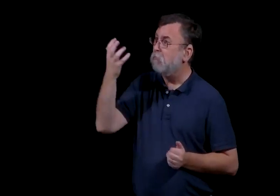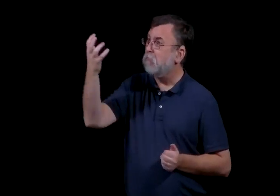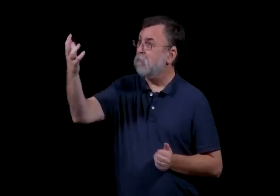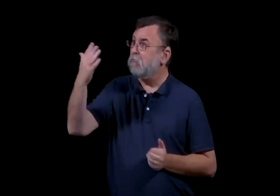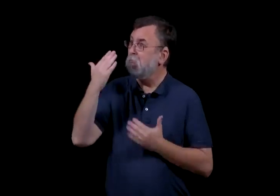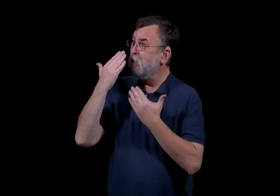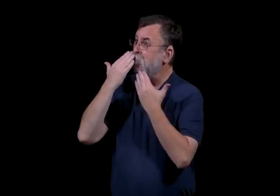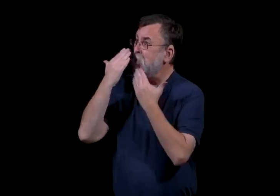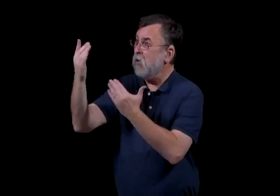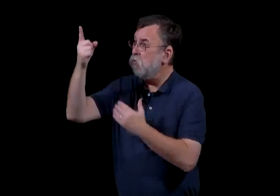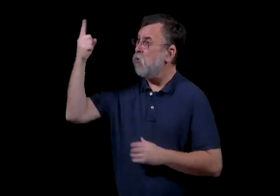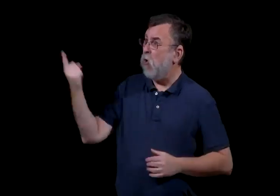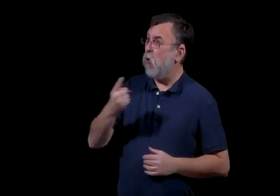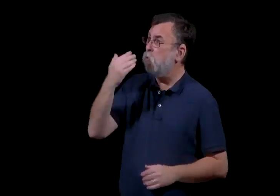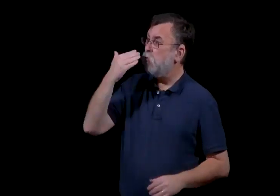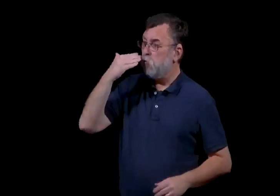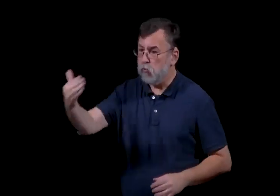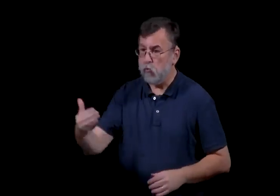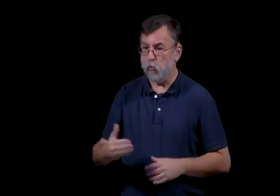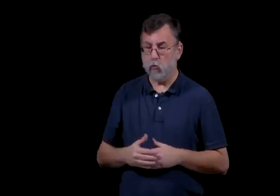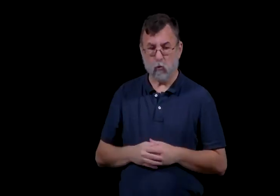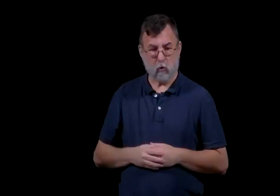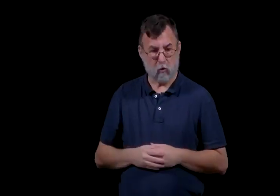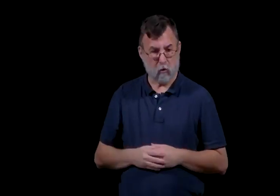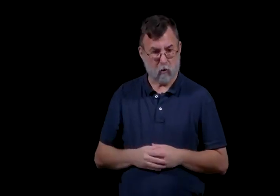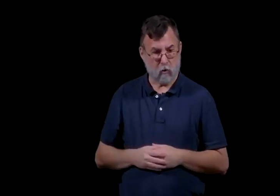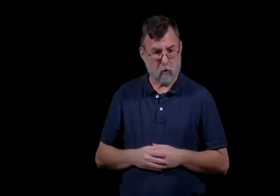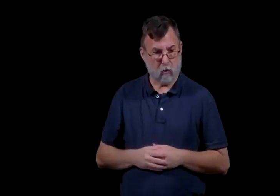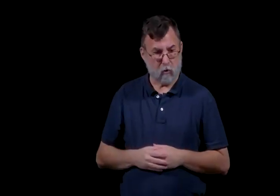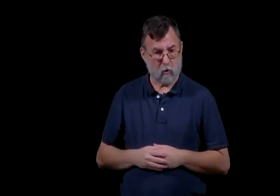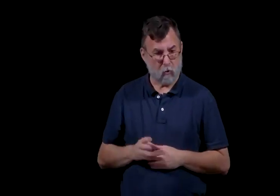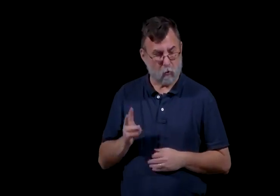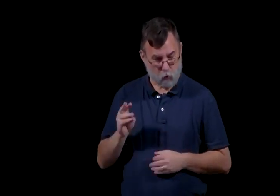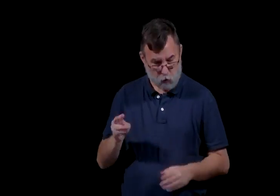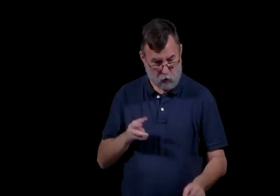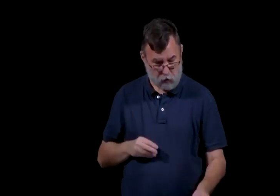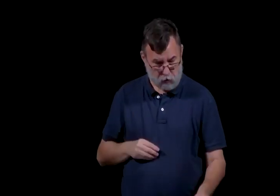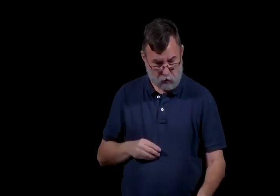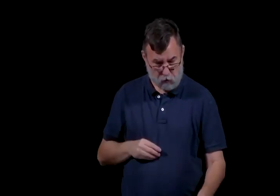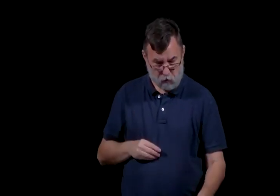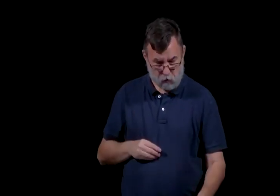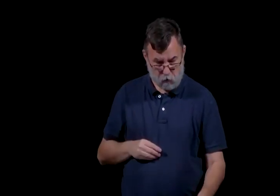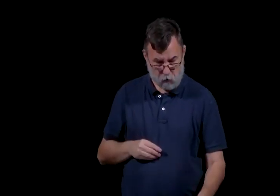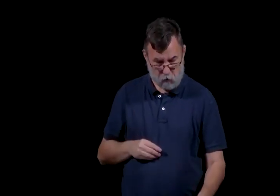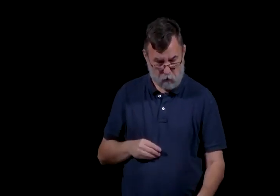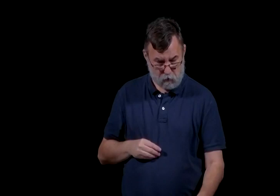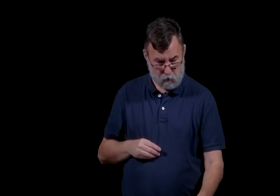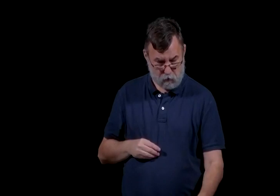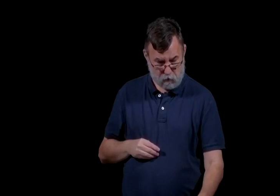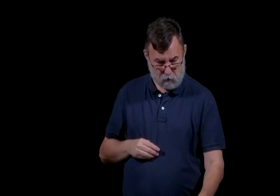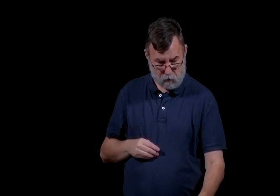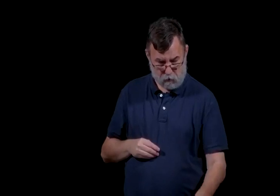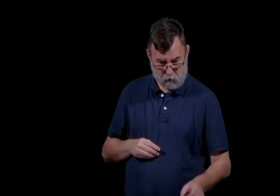sinned, but his heart was right with God. He loved God and thanked God for what he did for him.